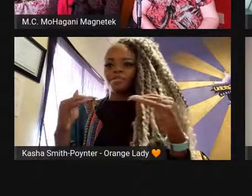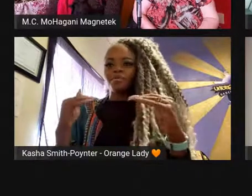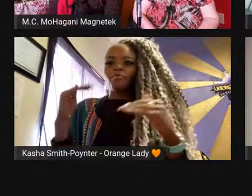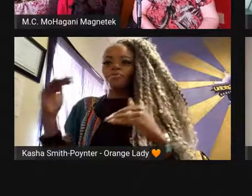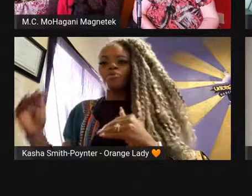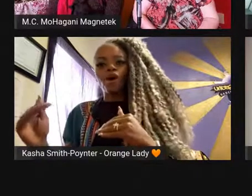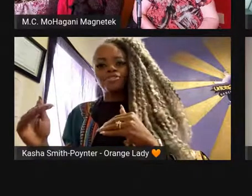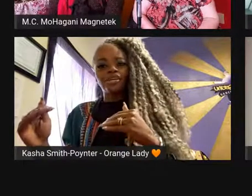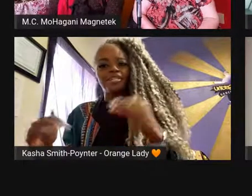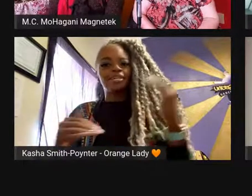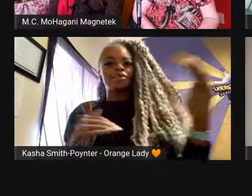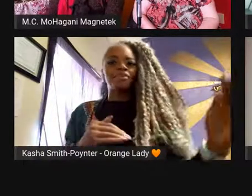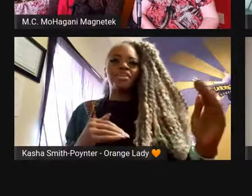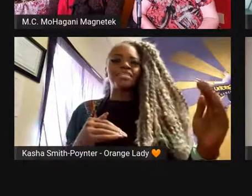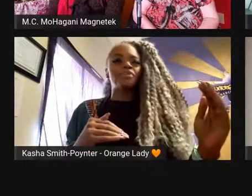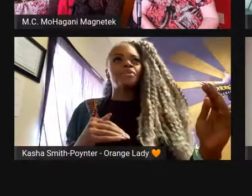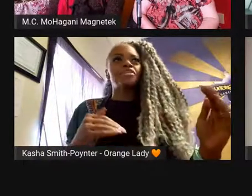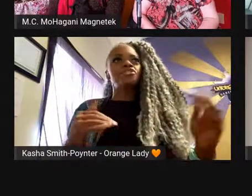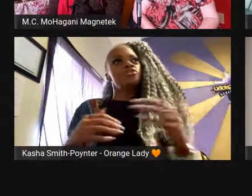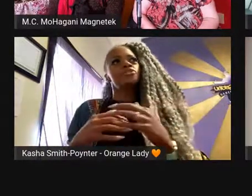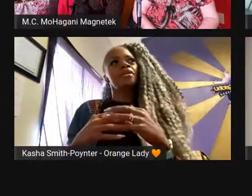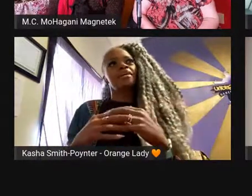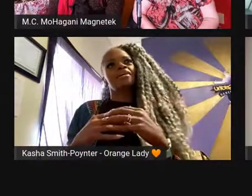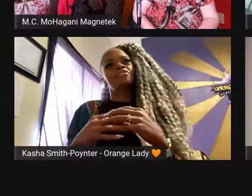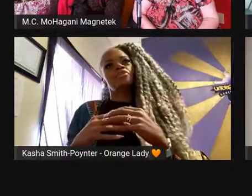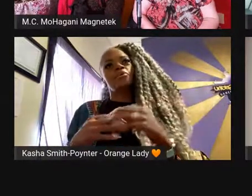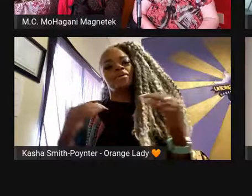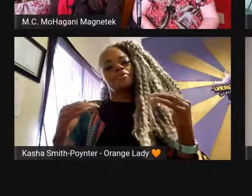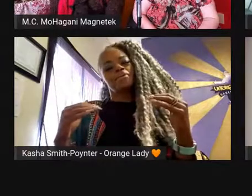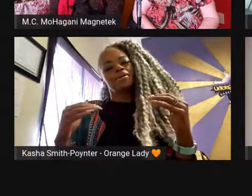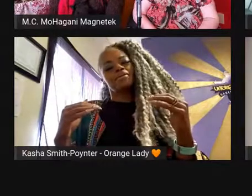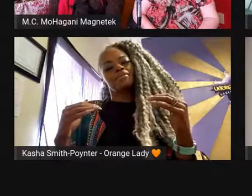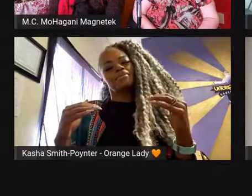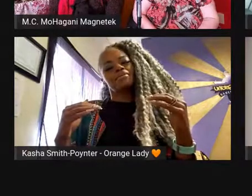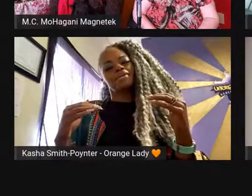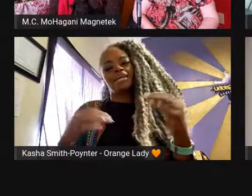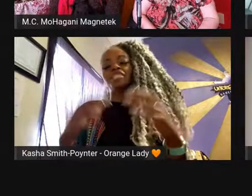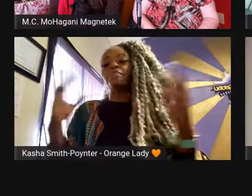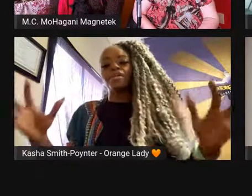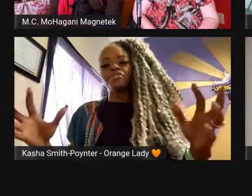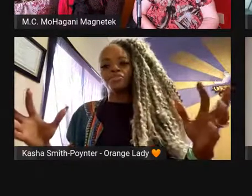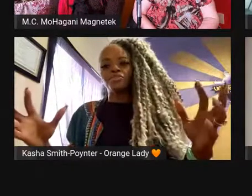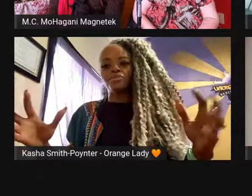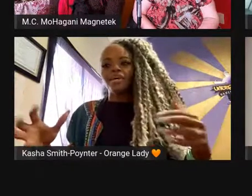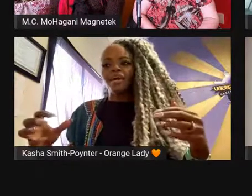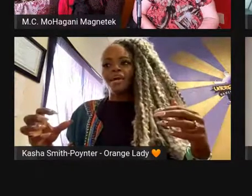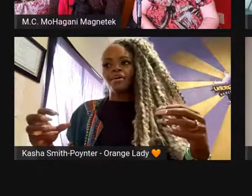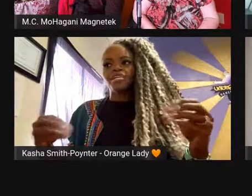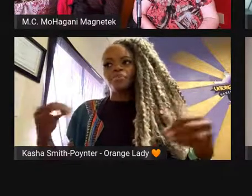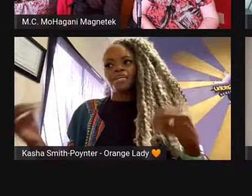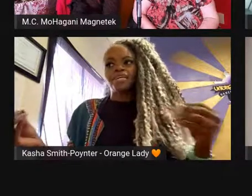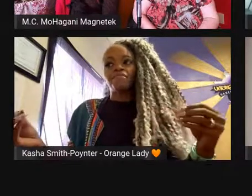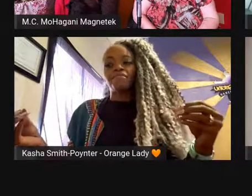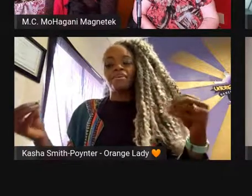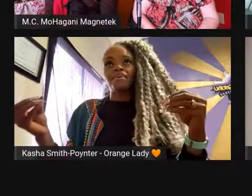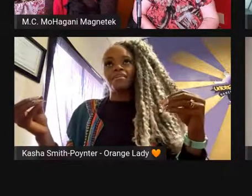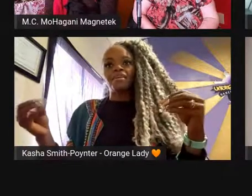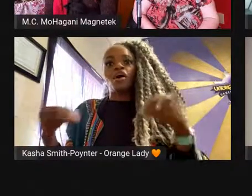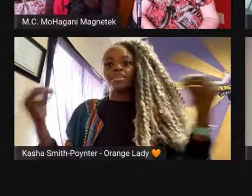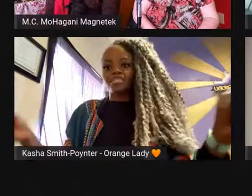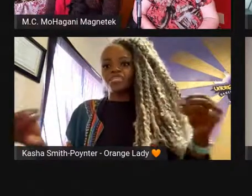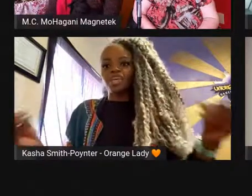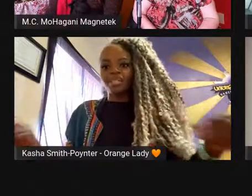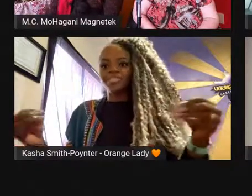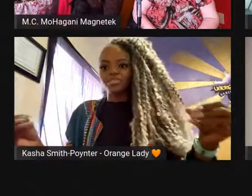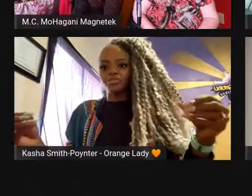know, just with the projects and the things that we could do and, you know, we can expand to because we can give